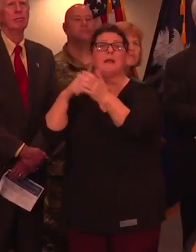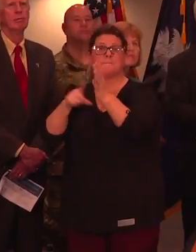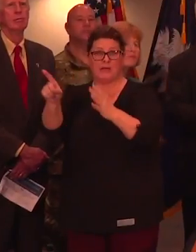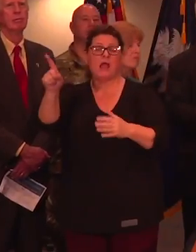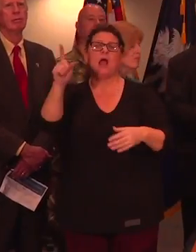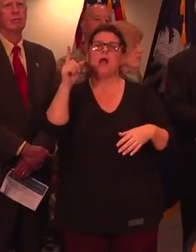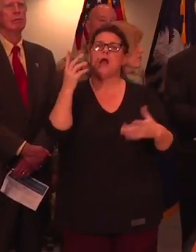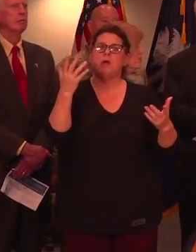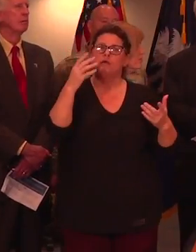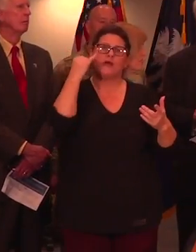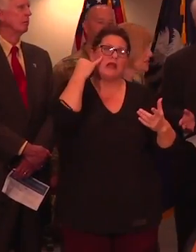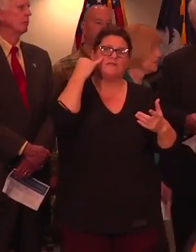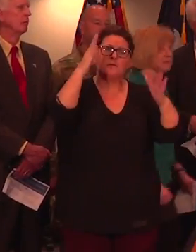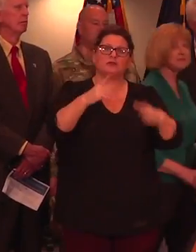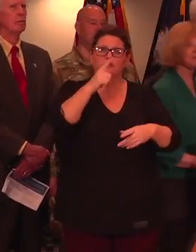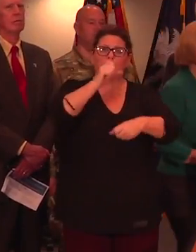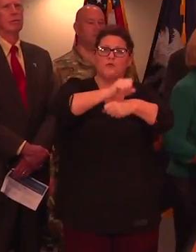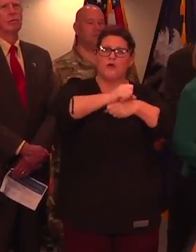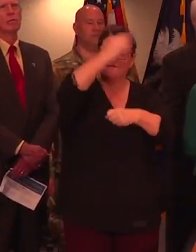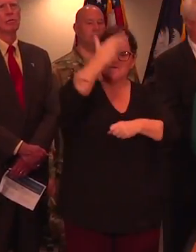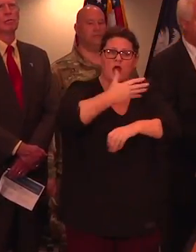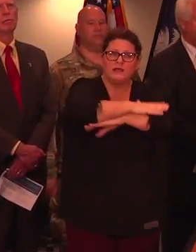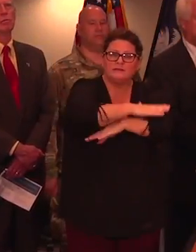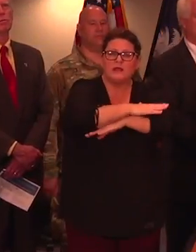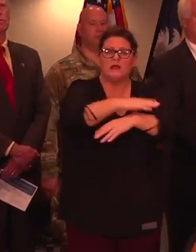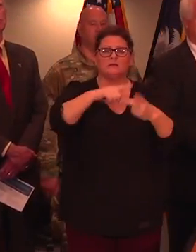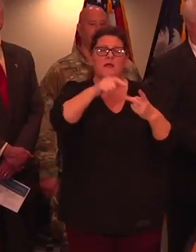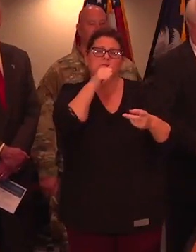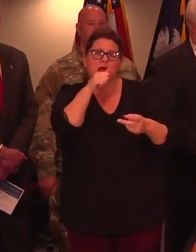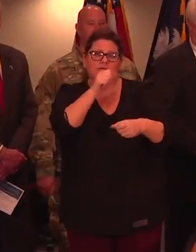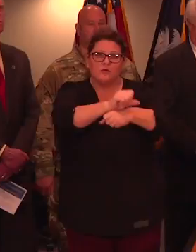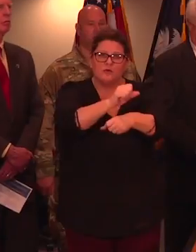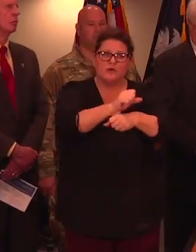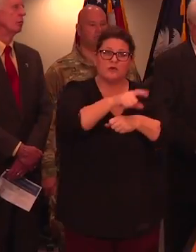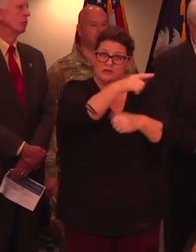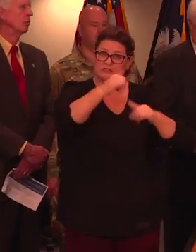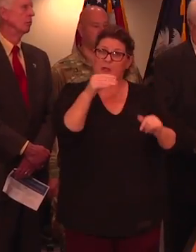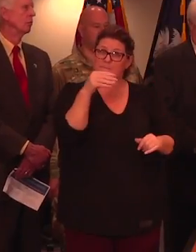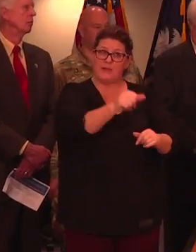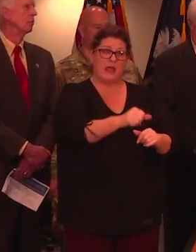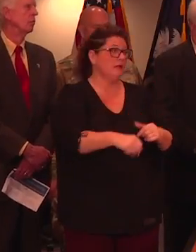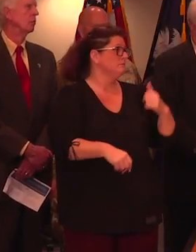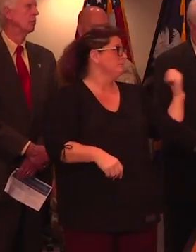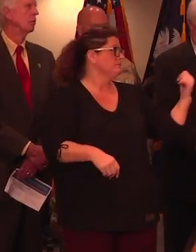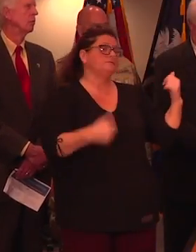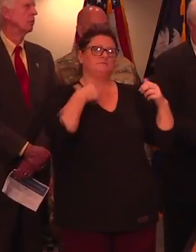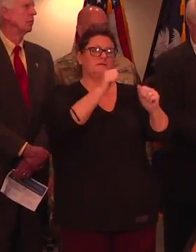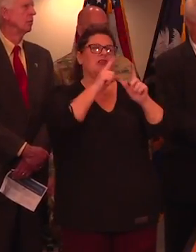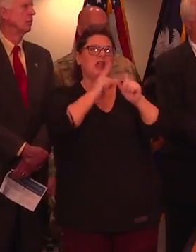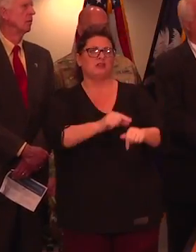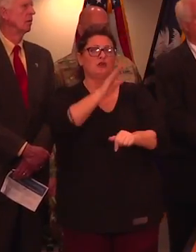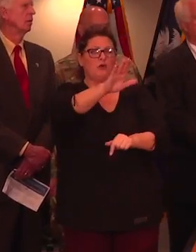desk or other staff members in the school system, and also workers in the private sector? I can answer the question